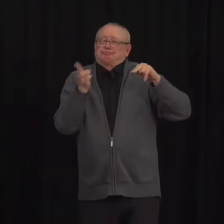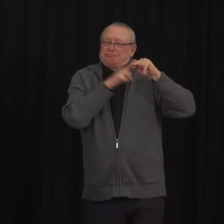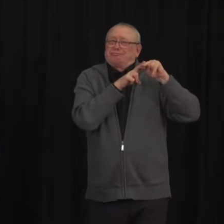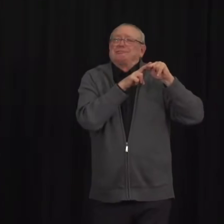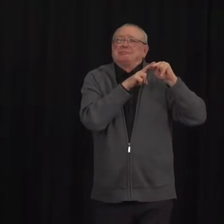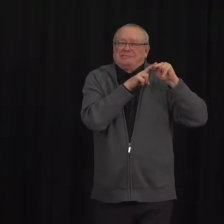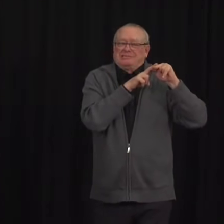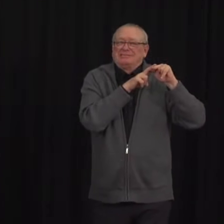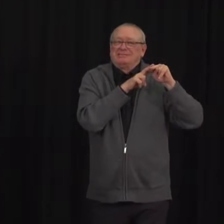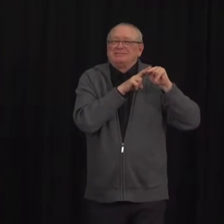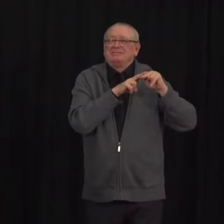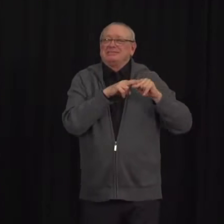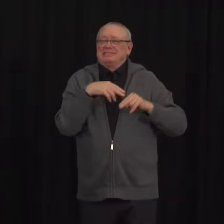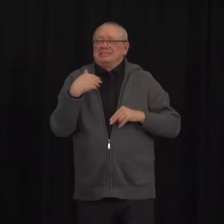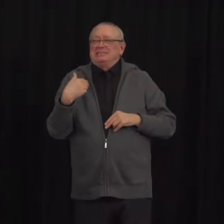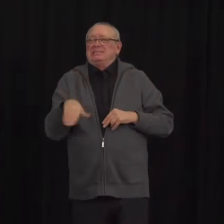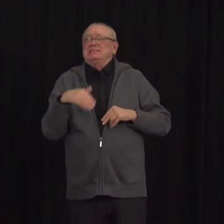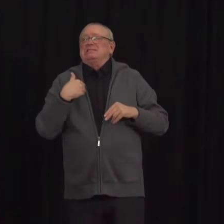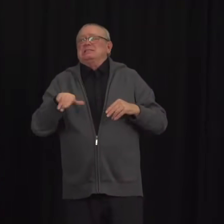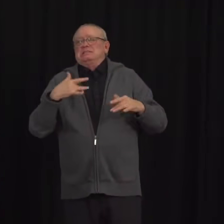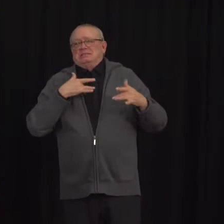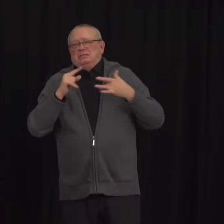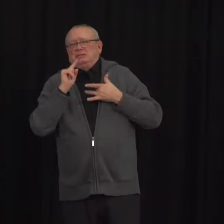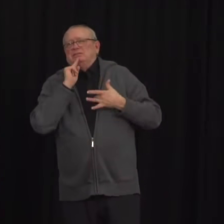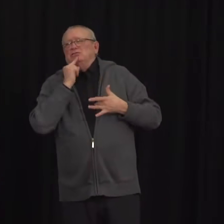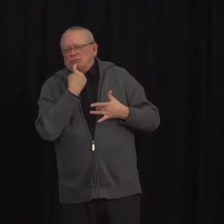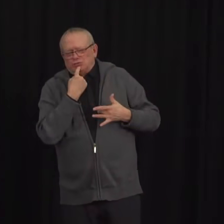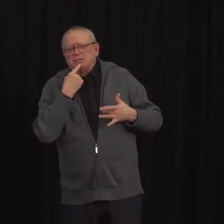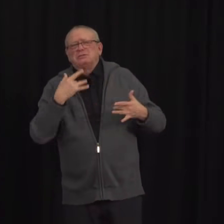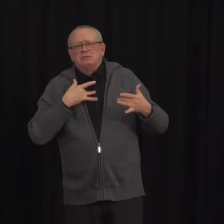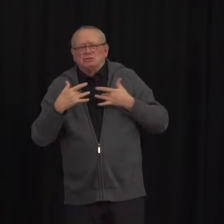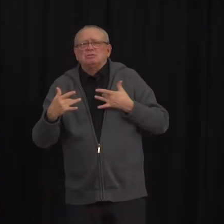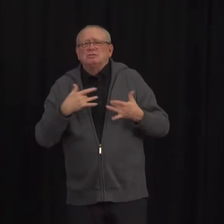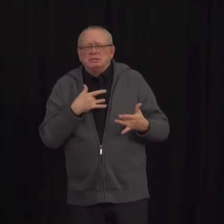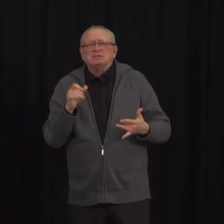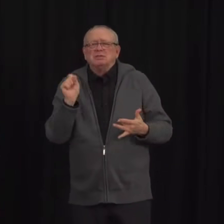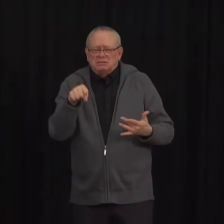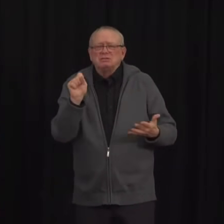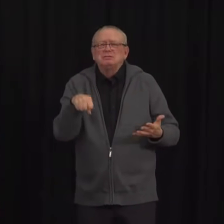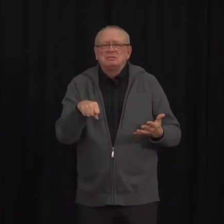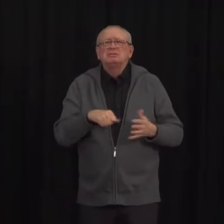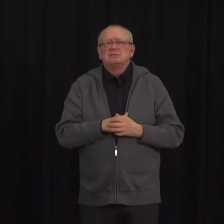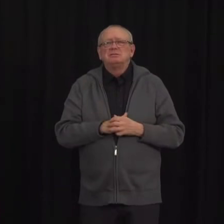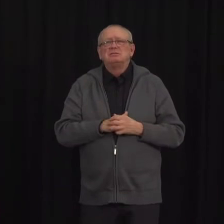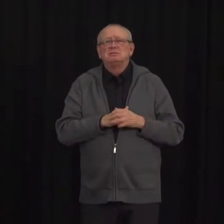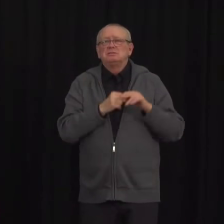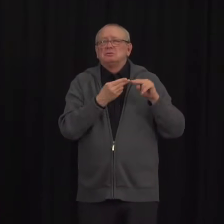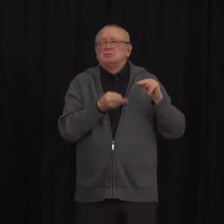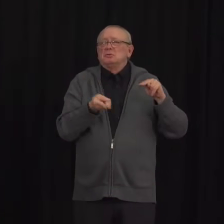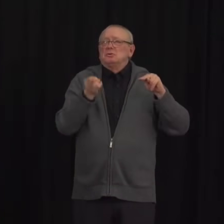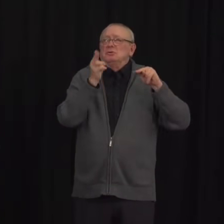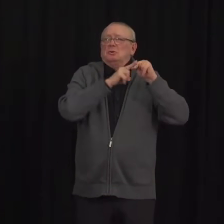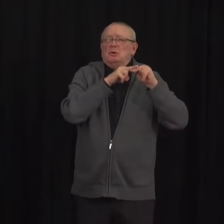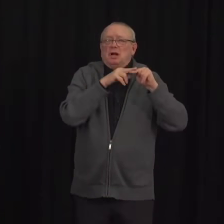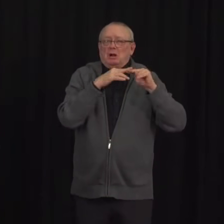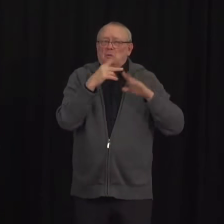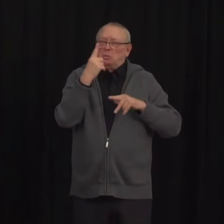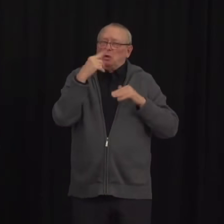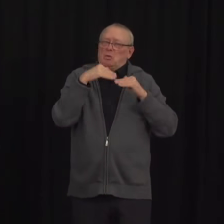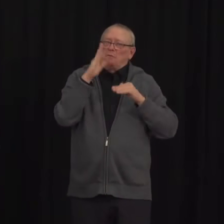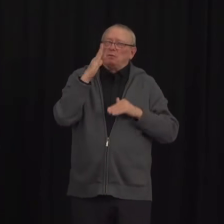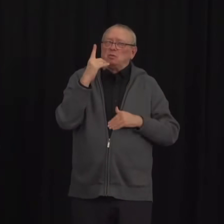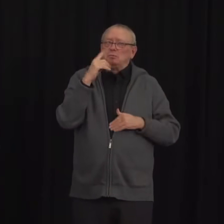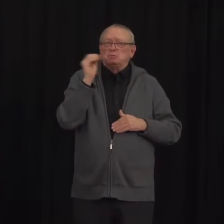of course, deeply concerning because we do continue to see our growth rate above 1. So I just